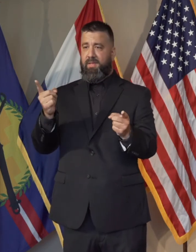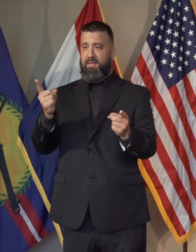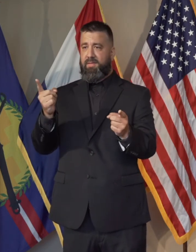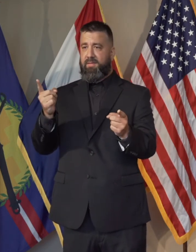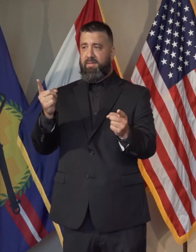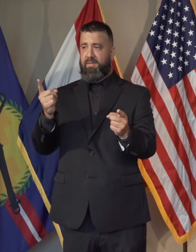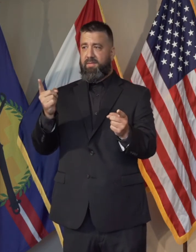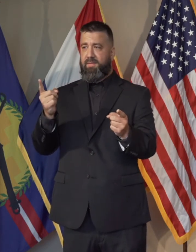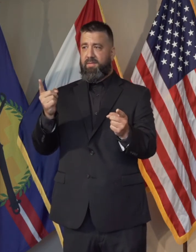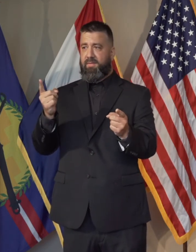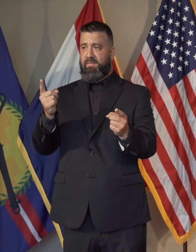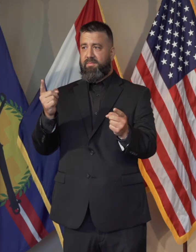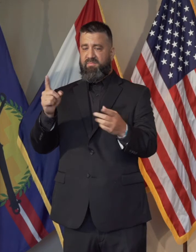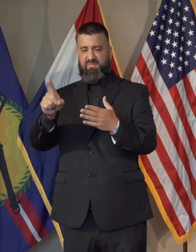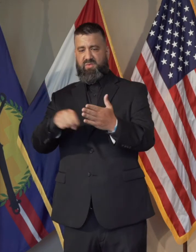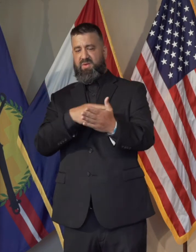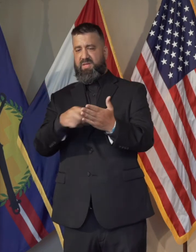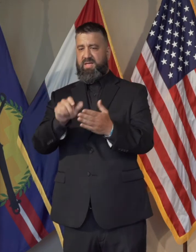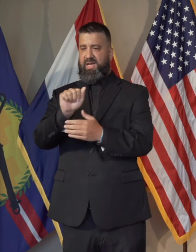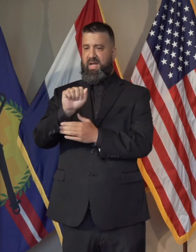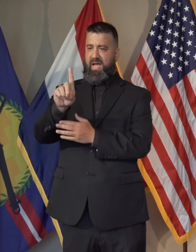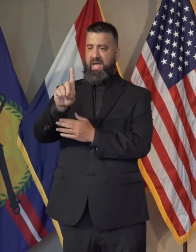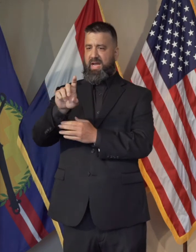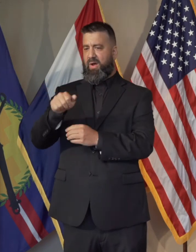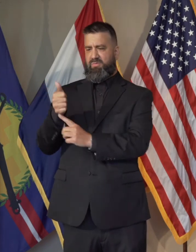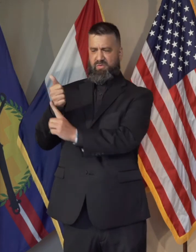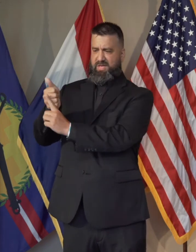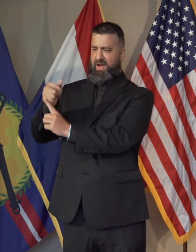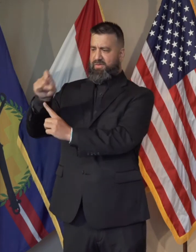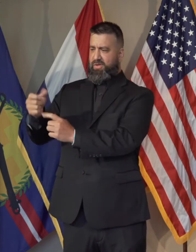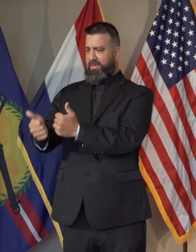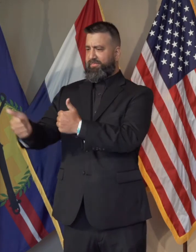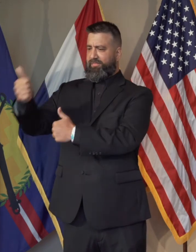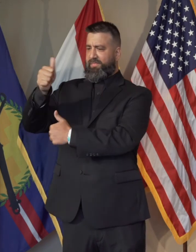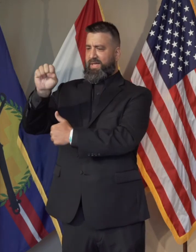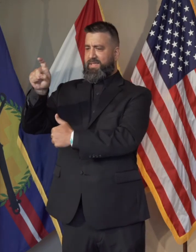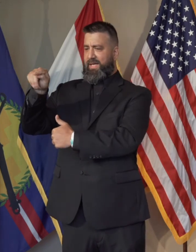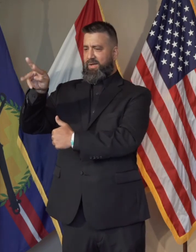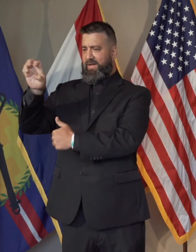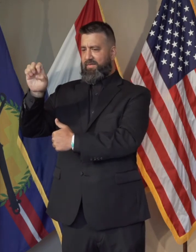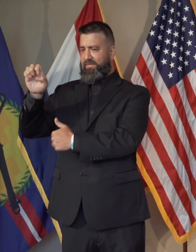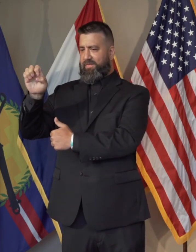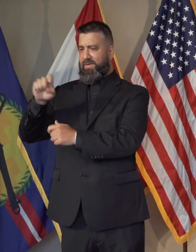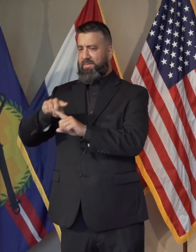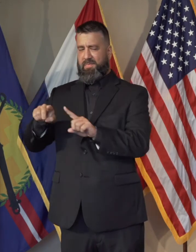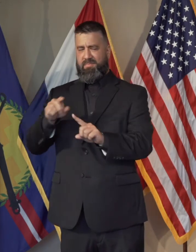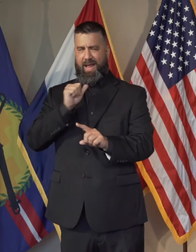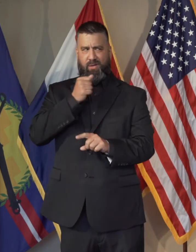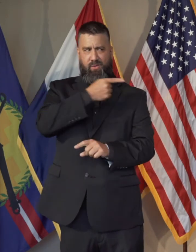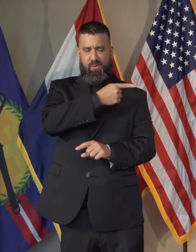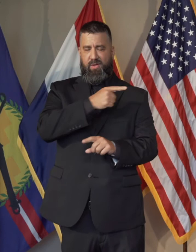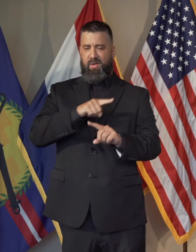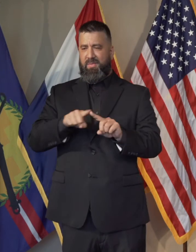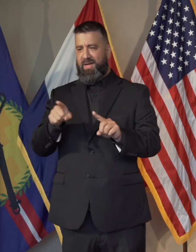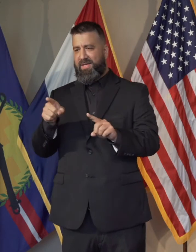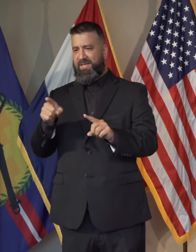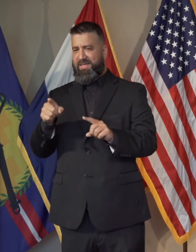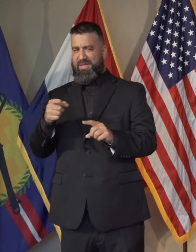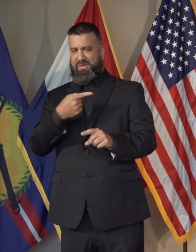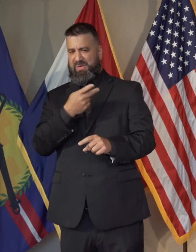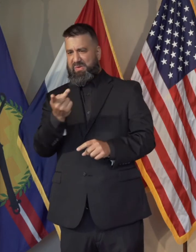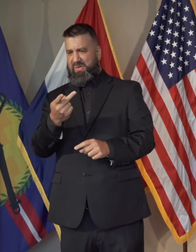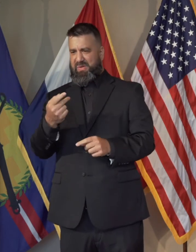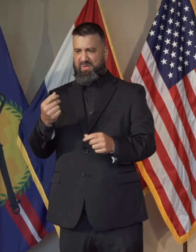about how she should have been county executive instead of you, and she refused to do it, and that might have engendered some ill will between you